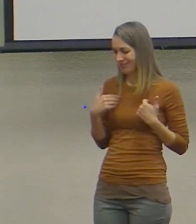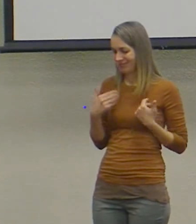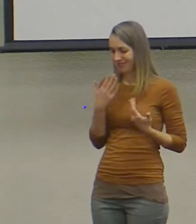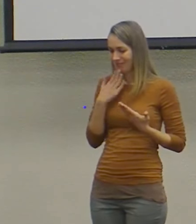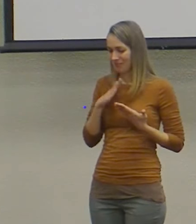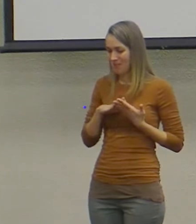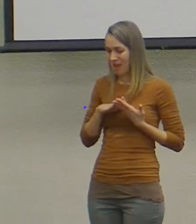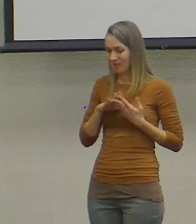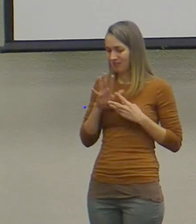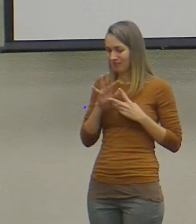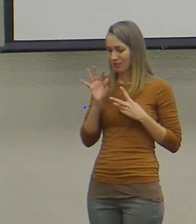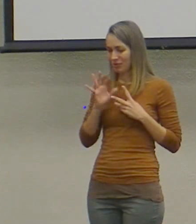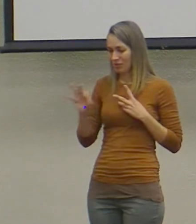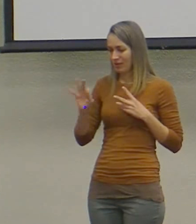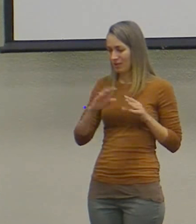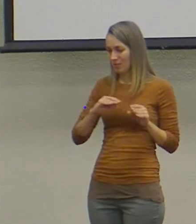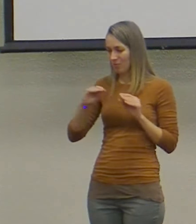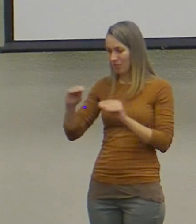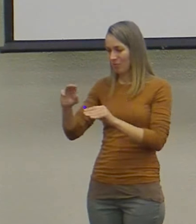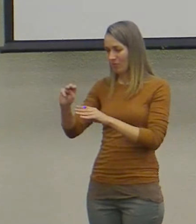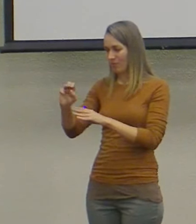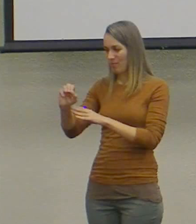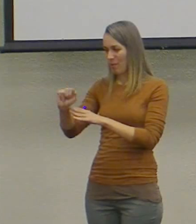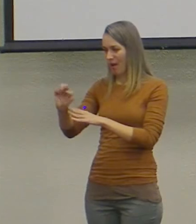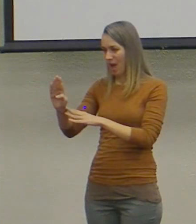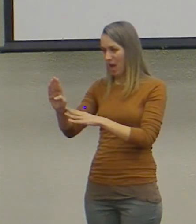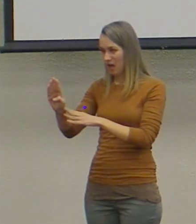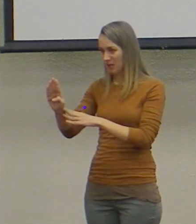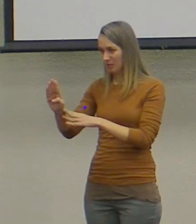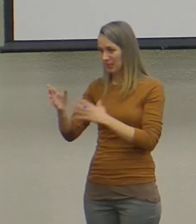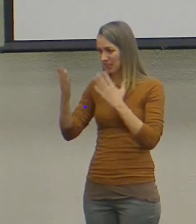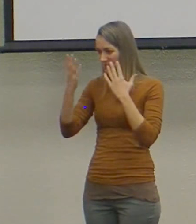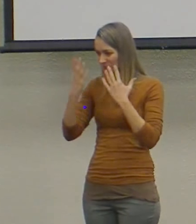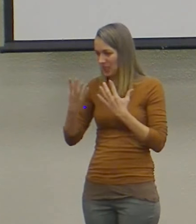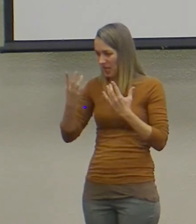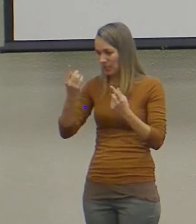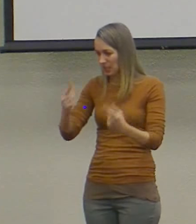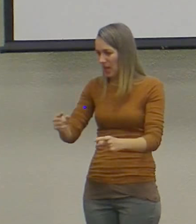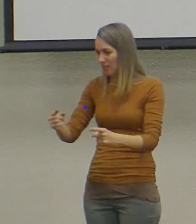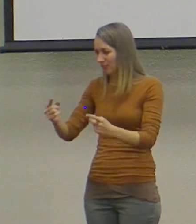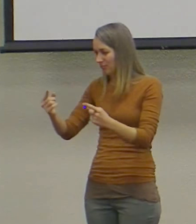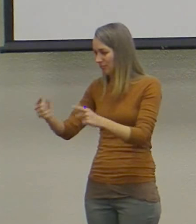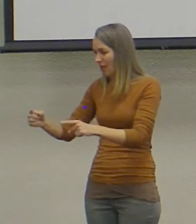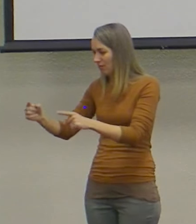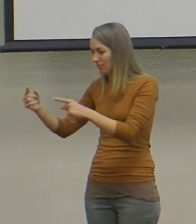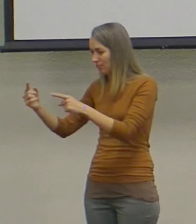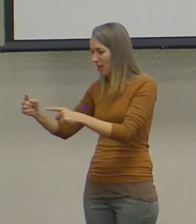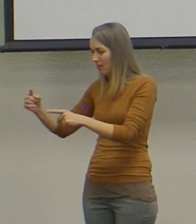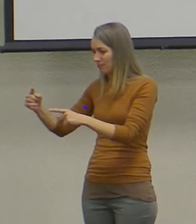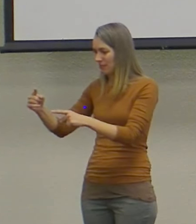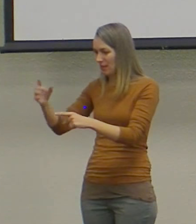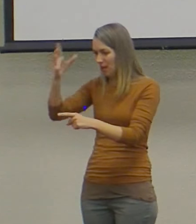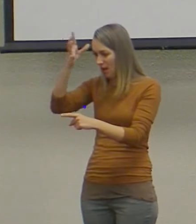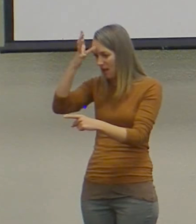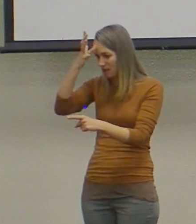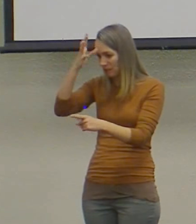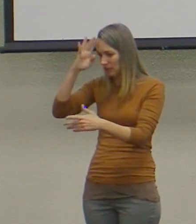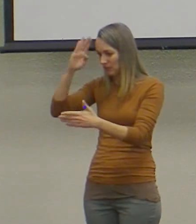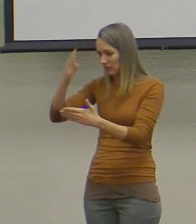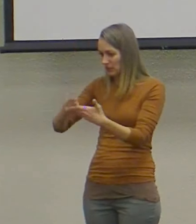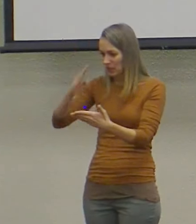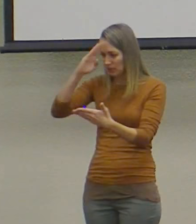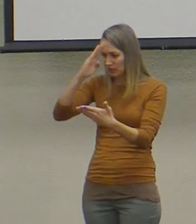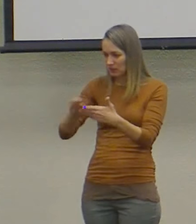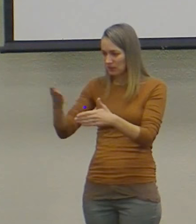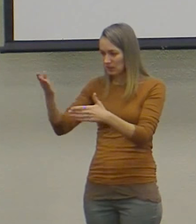first place to sad experiences of losing her husband and sons to deep disappointments in how life was